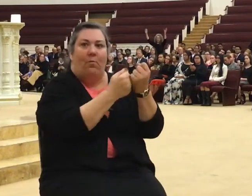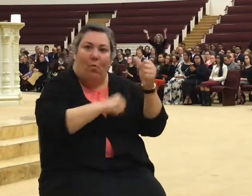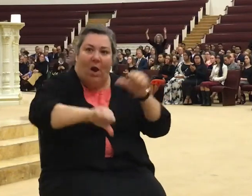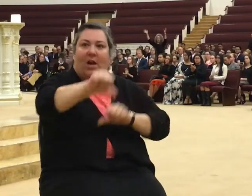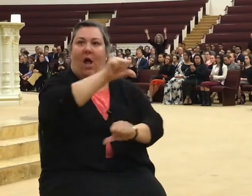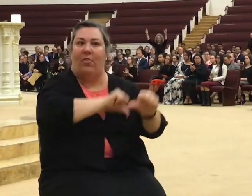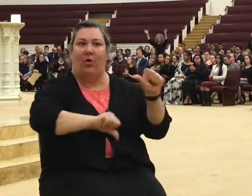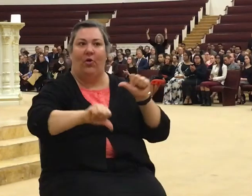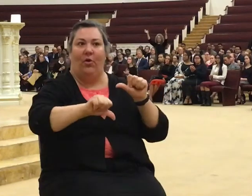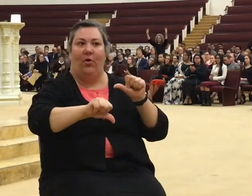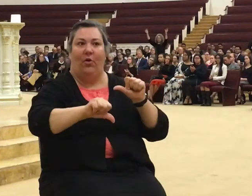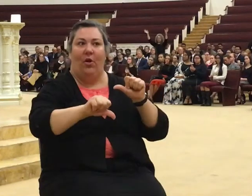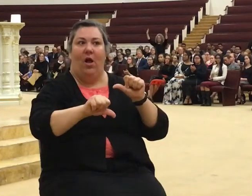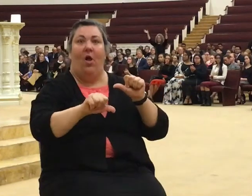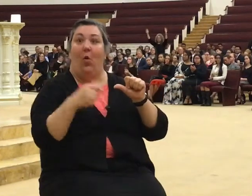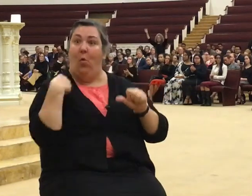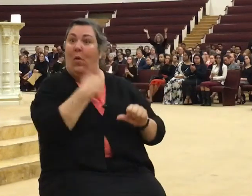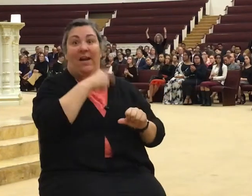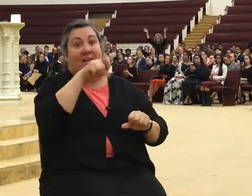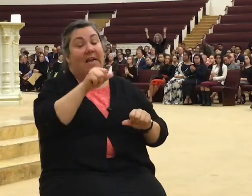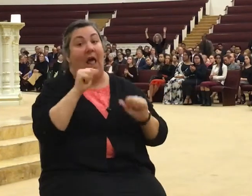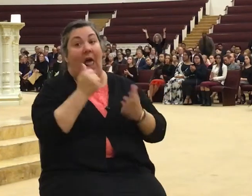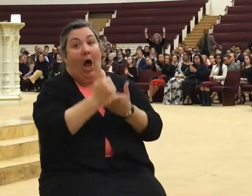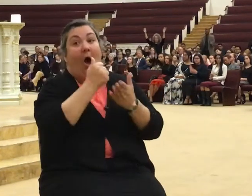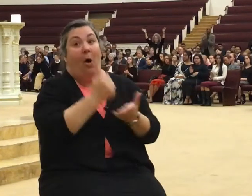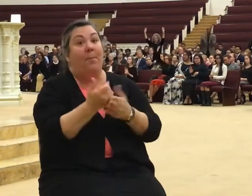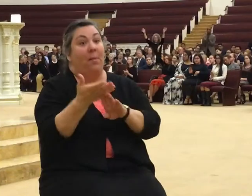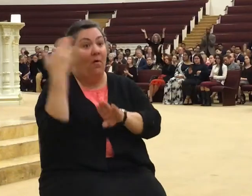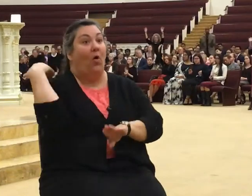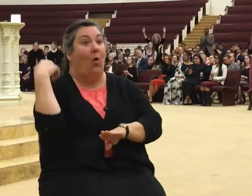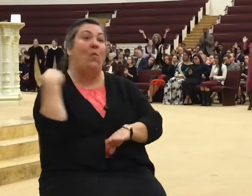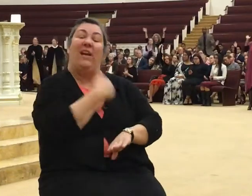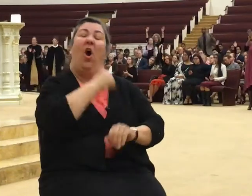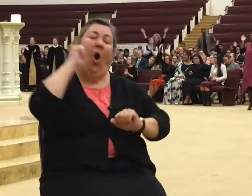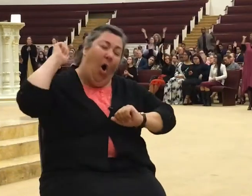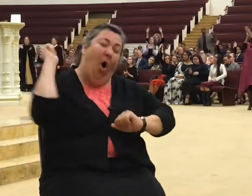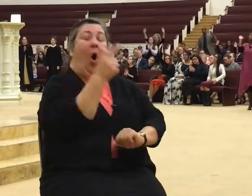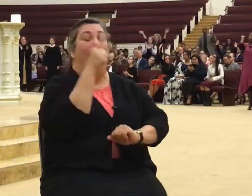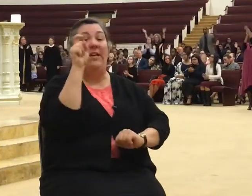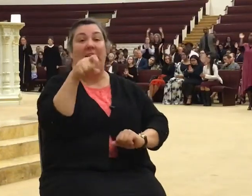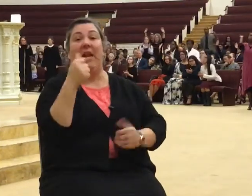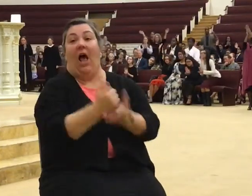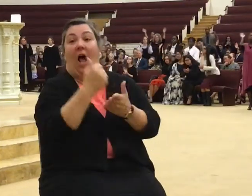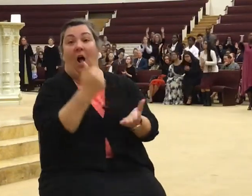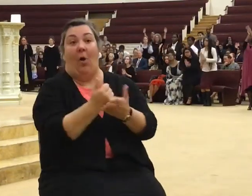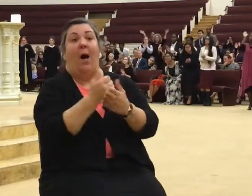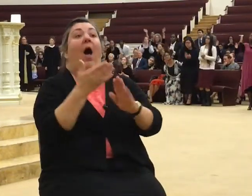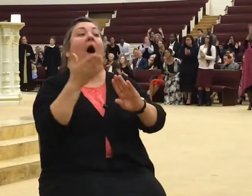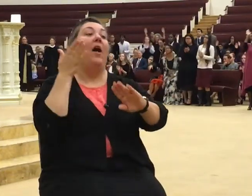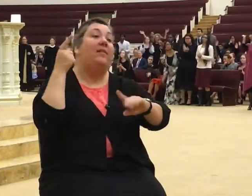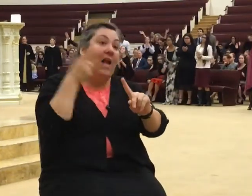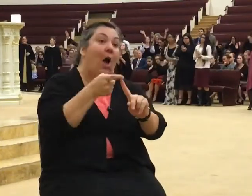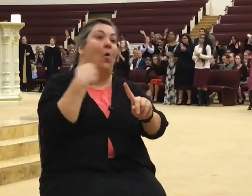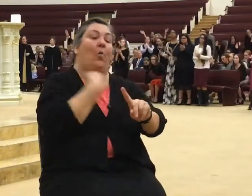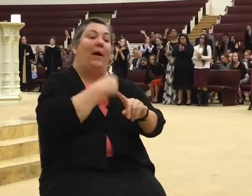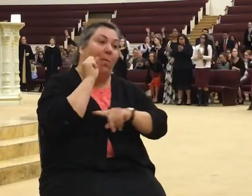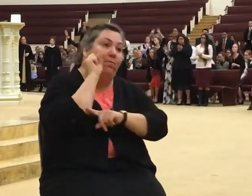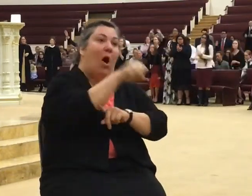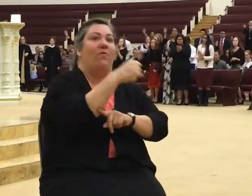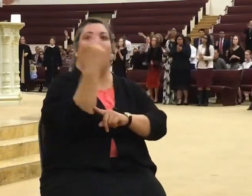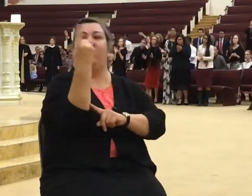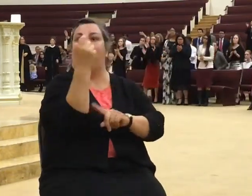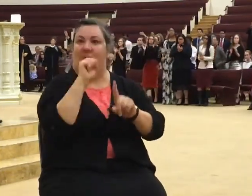as if you and I never needed, hey, we've all needed somebody to get in that river with us until we can get over. There's some people